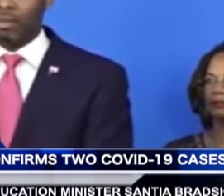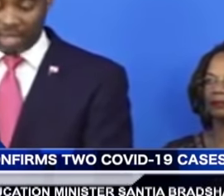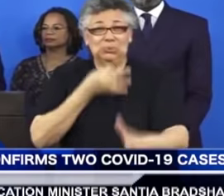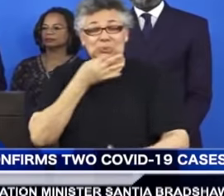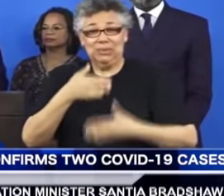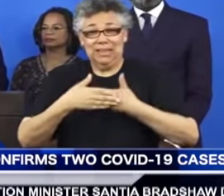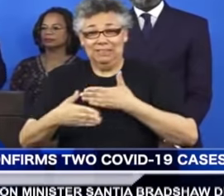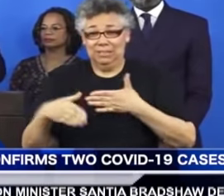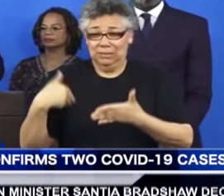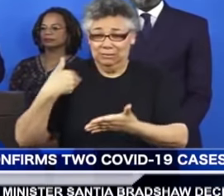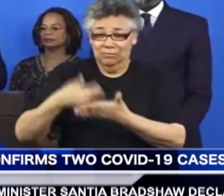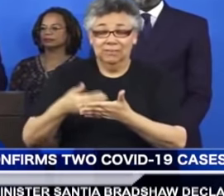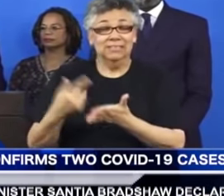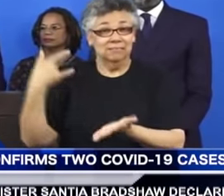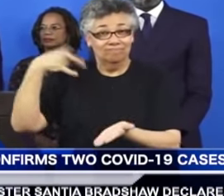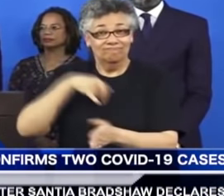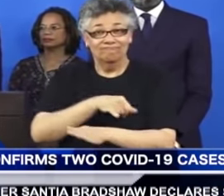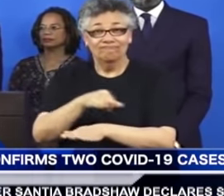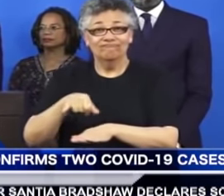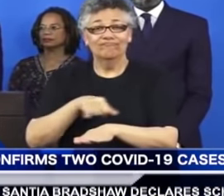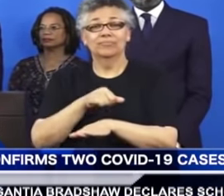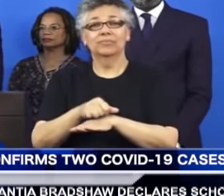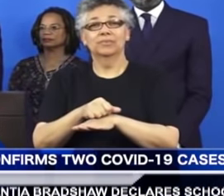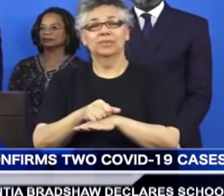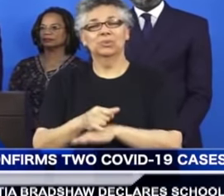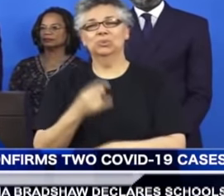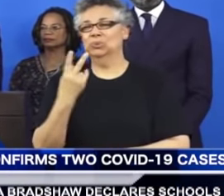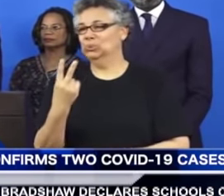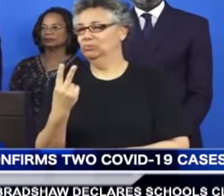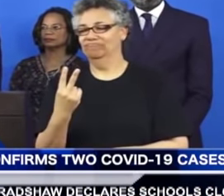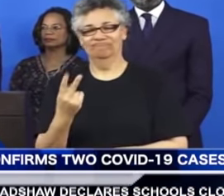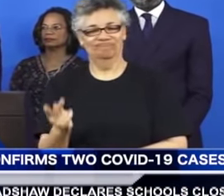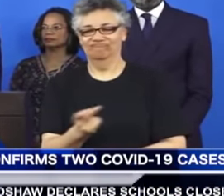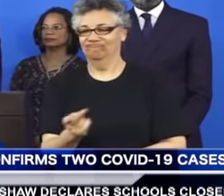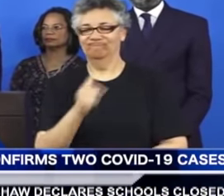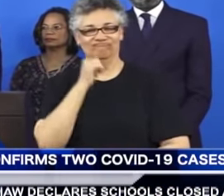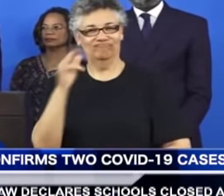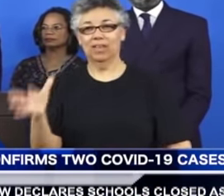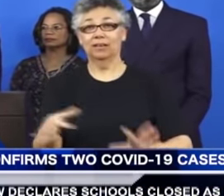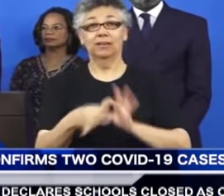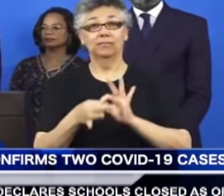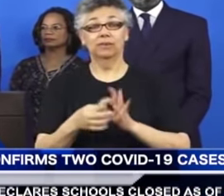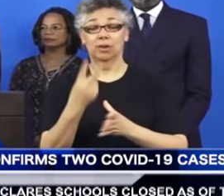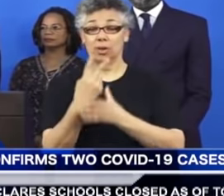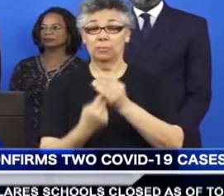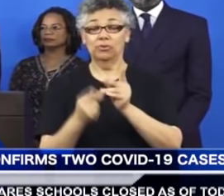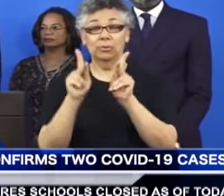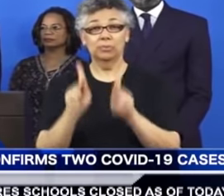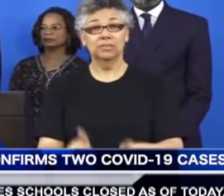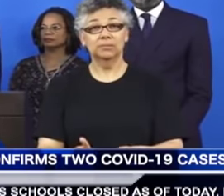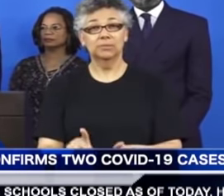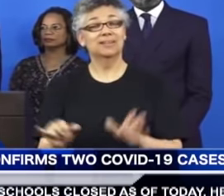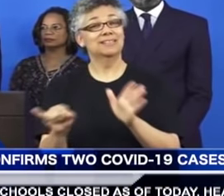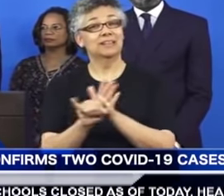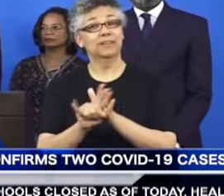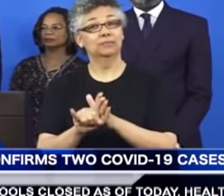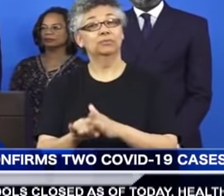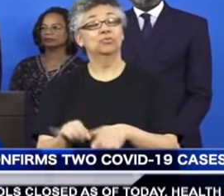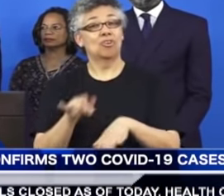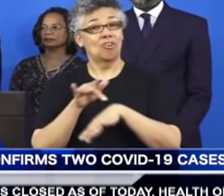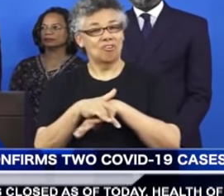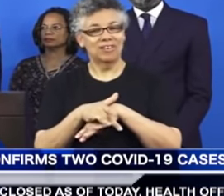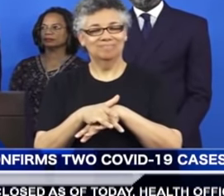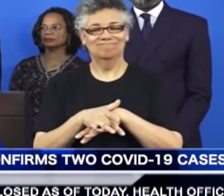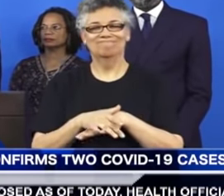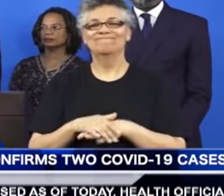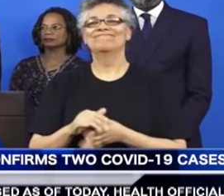Britain. The two cases are unconnected. Both individuals who were identified early are recovering